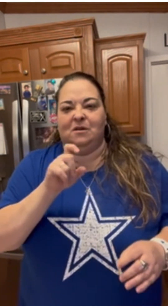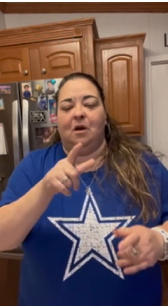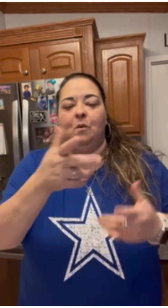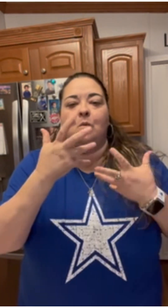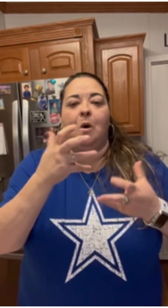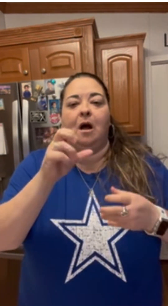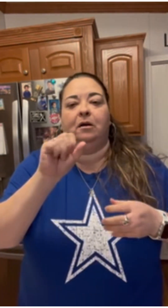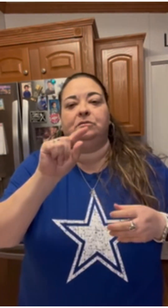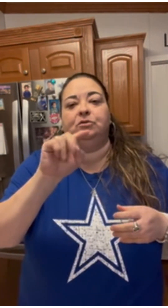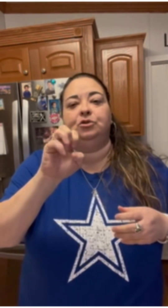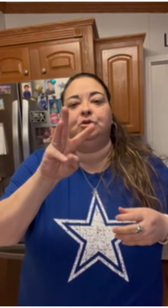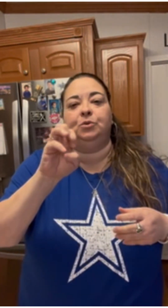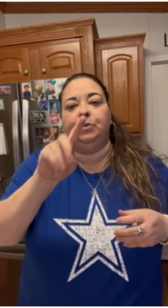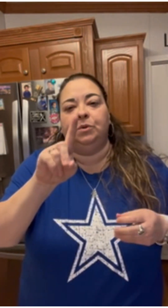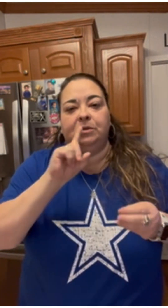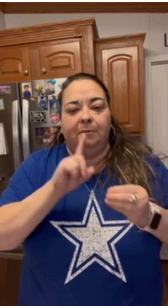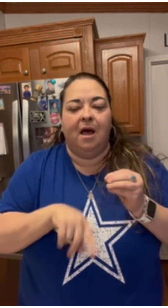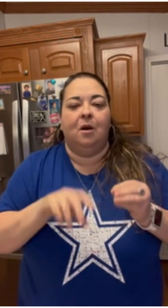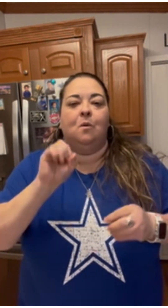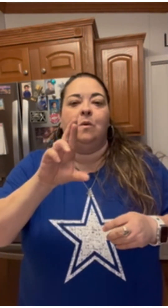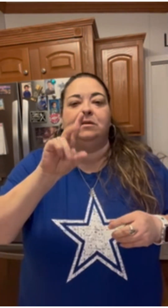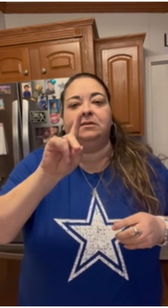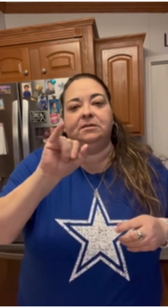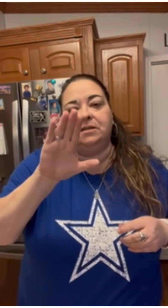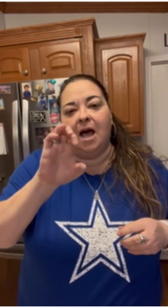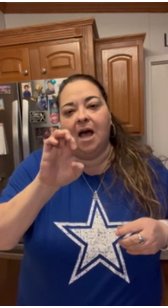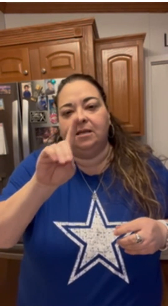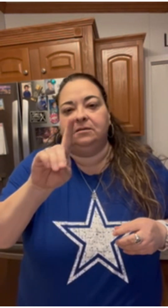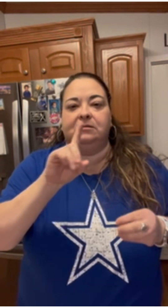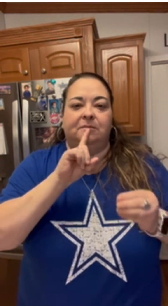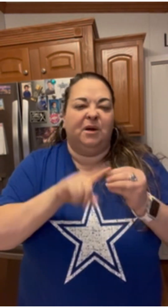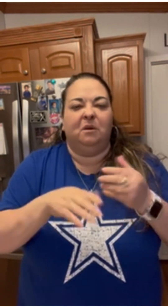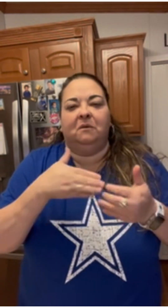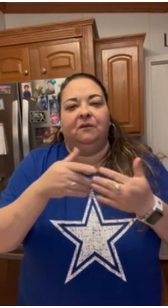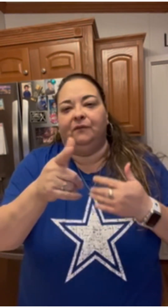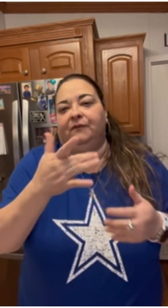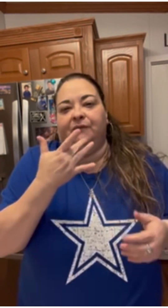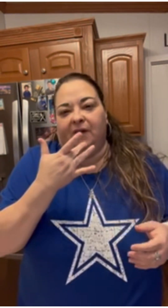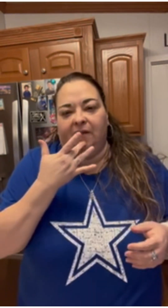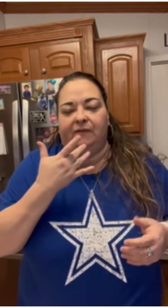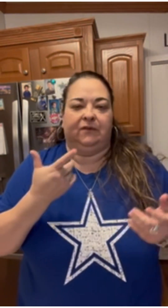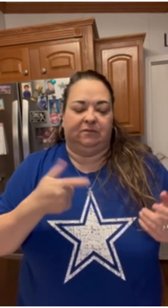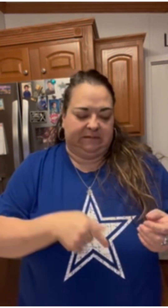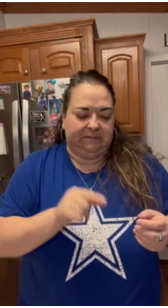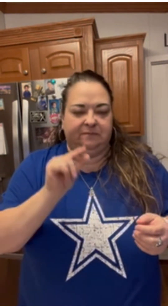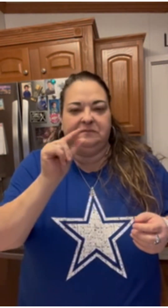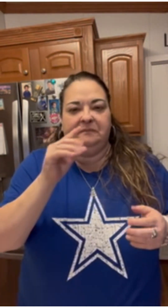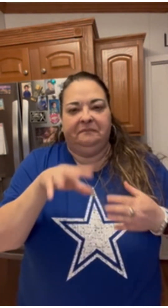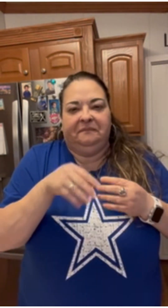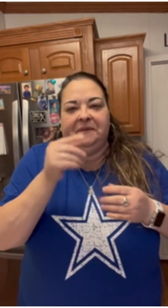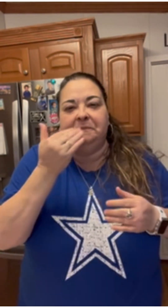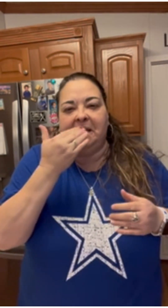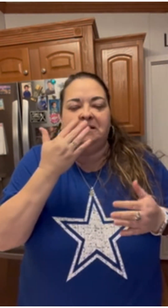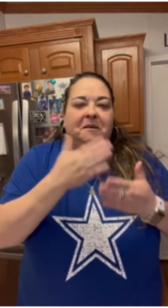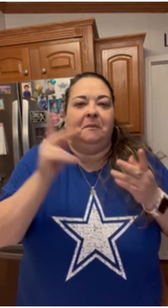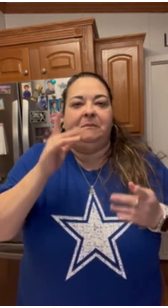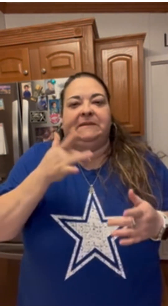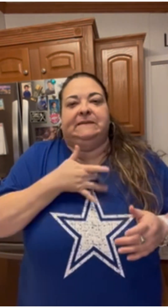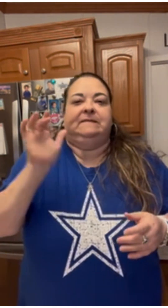you don't really care for Rotel, you can just do stewed tomatoes or diced tomatoes, whatever you prefer. But I like just a